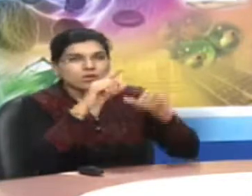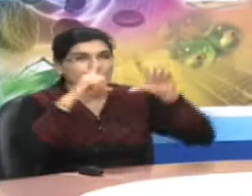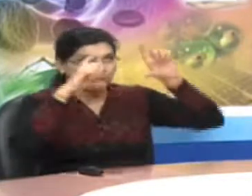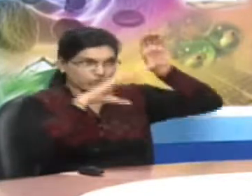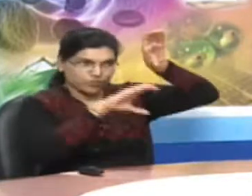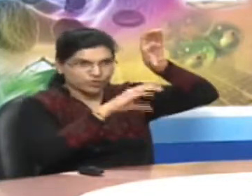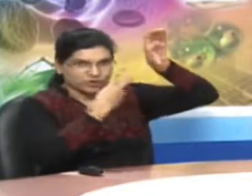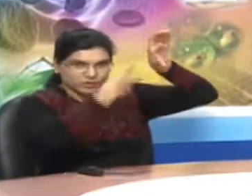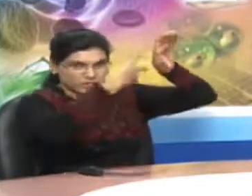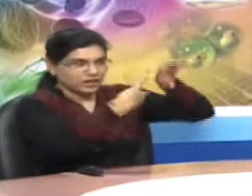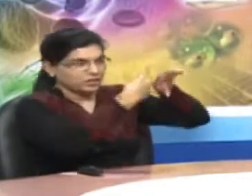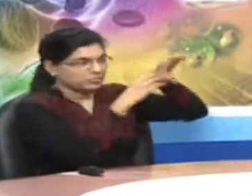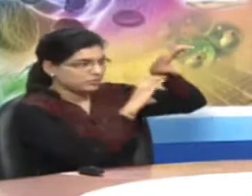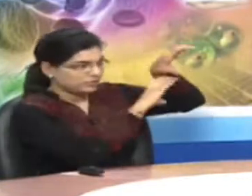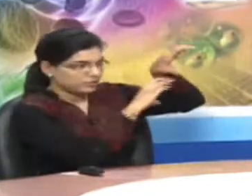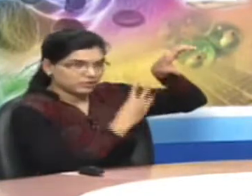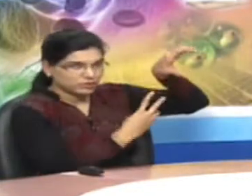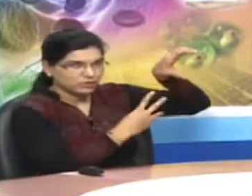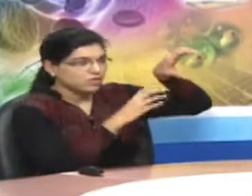the particular slide.